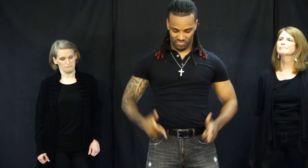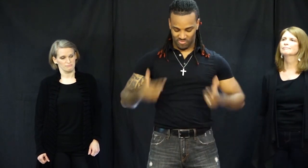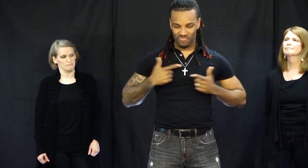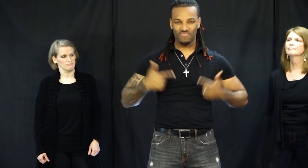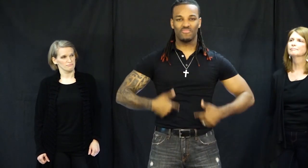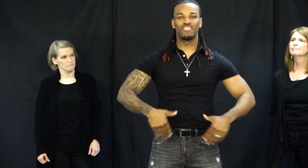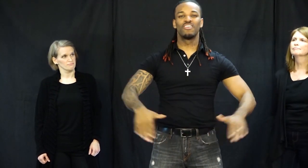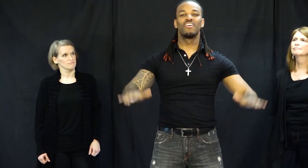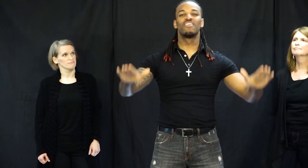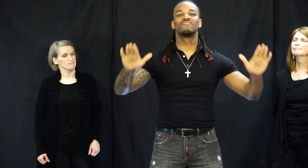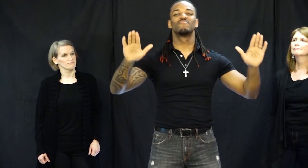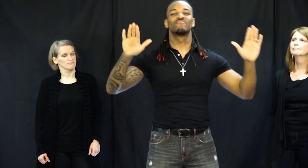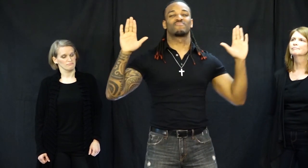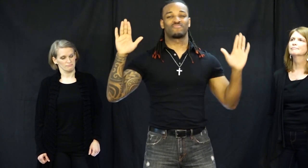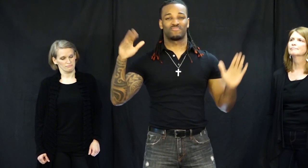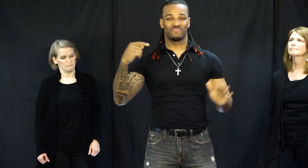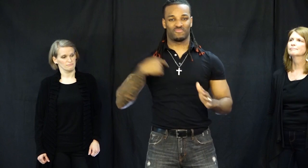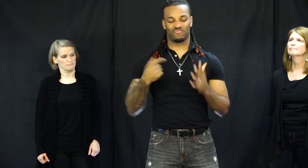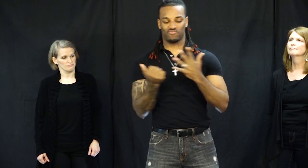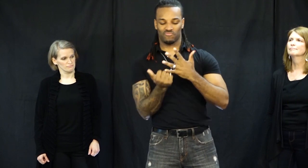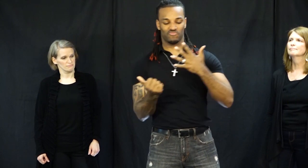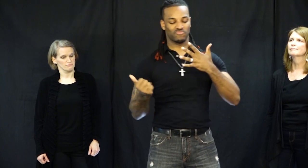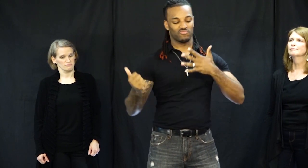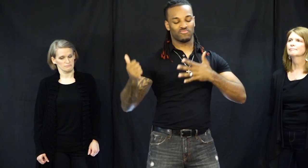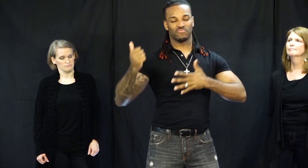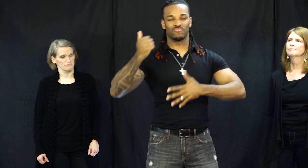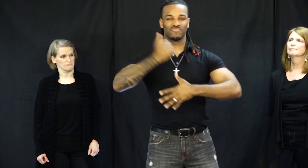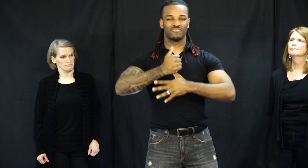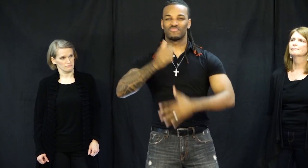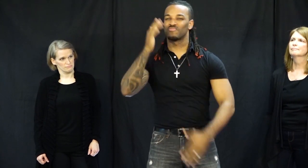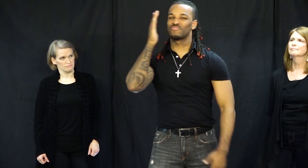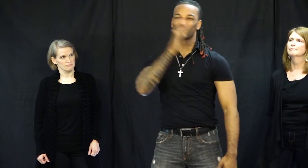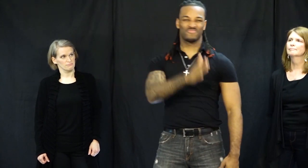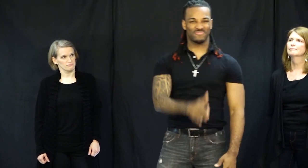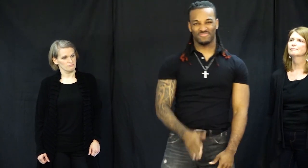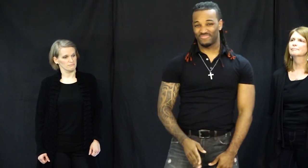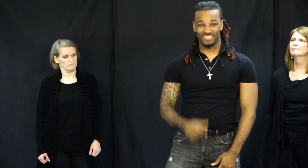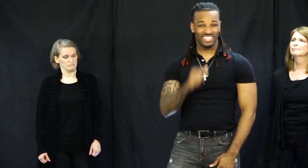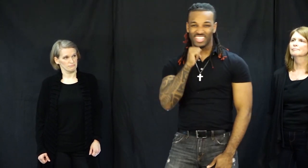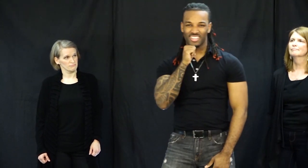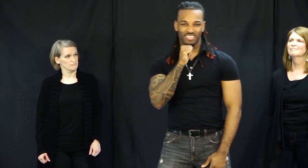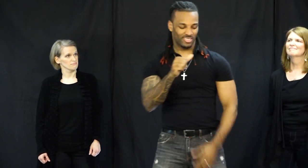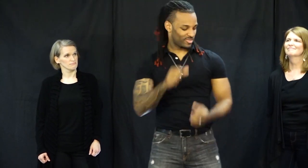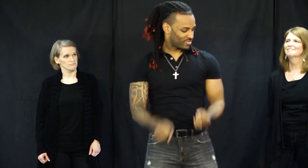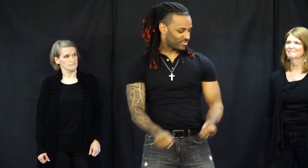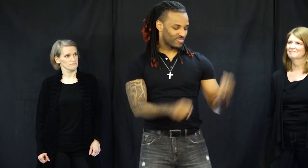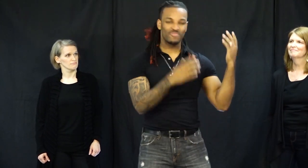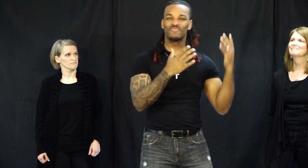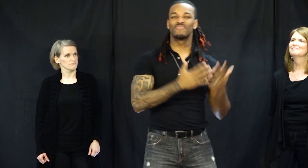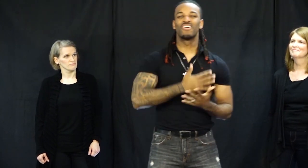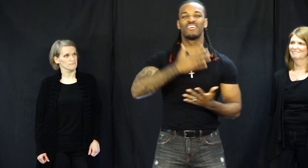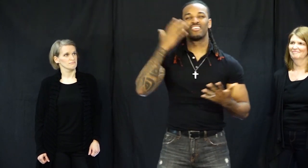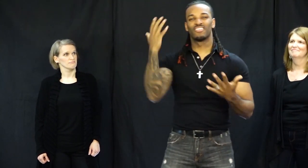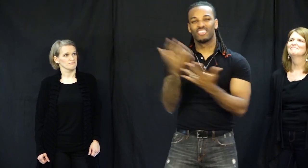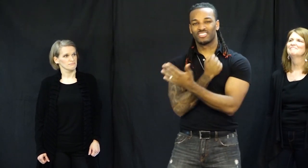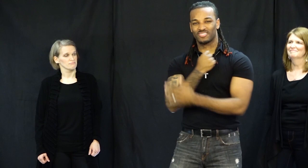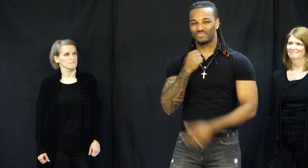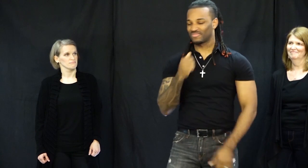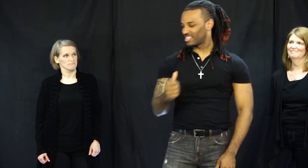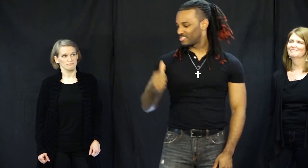lay down my life if it sets us free. Eventually, you'll see my ascendancy. And I am not throwing away my shot. I am